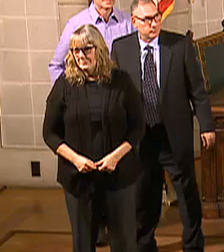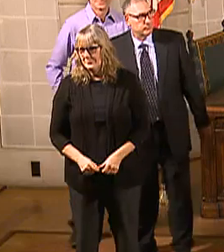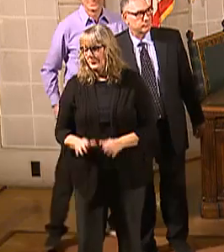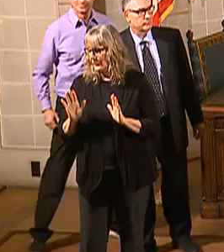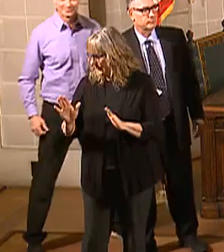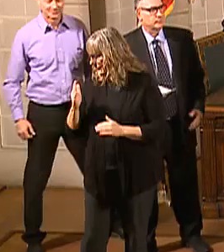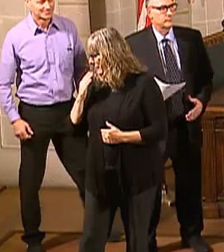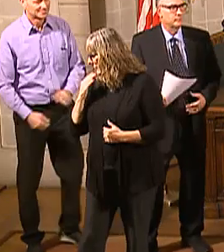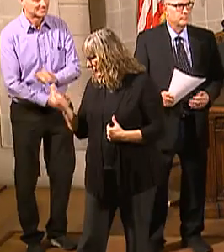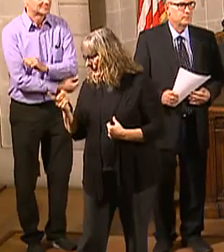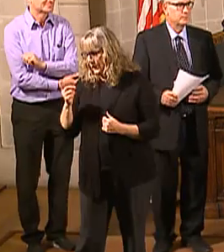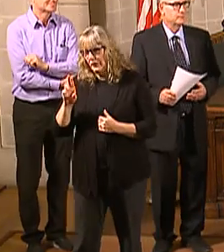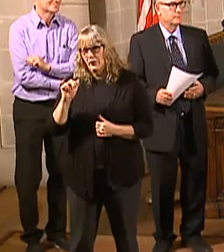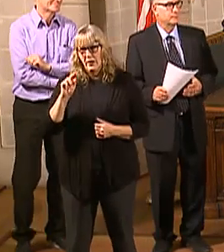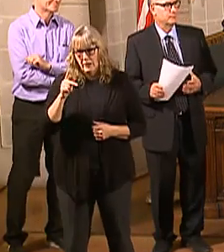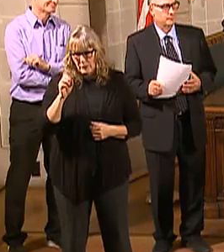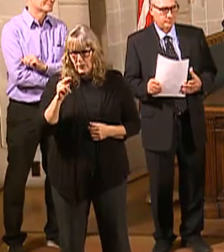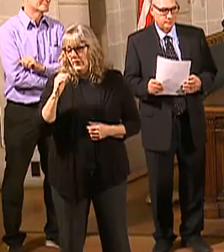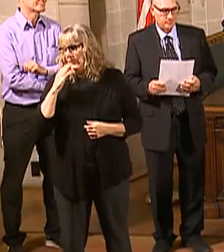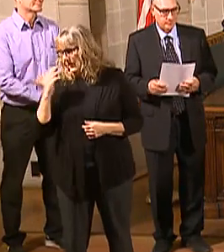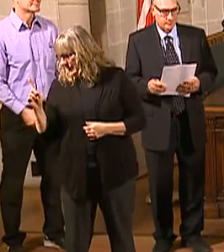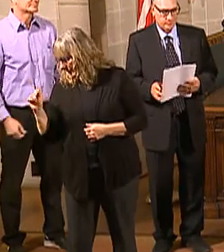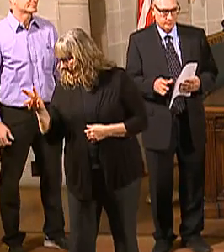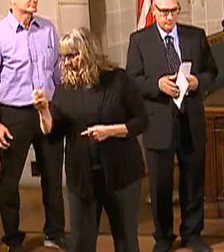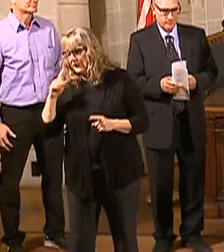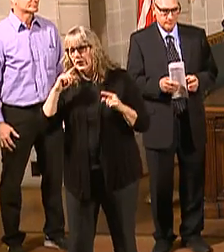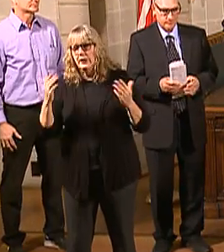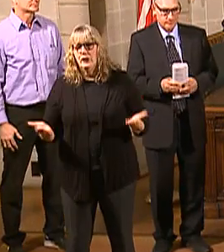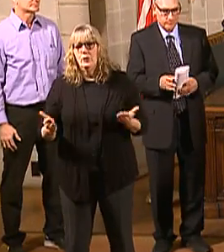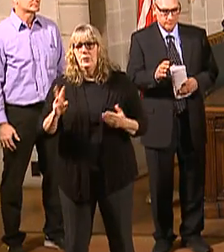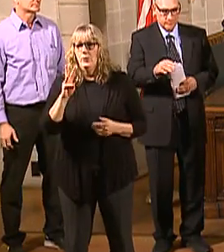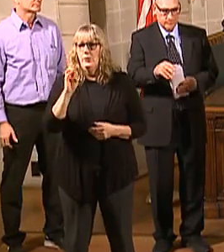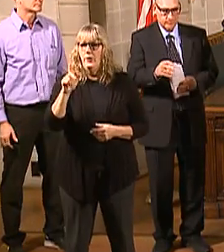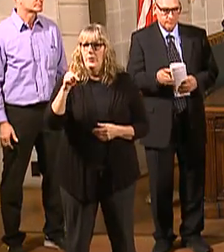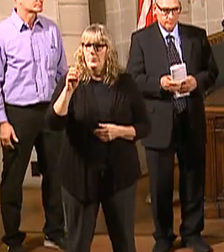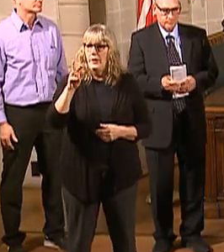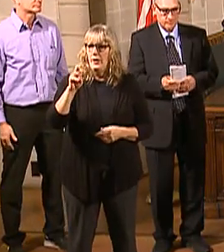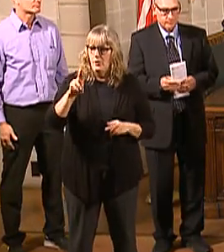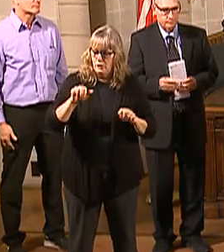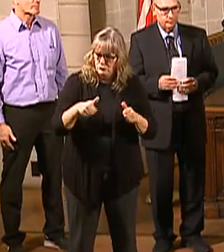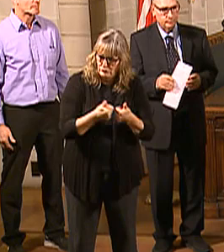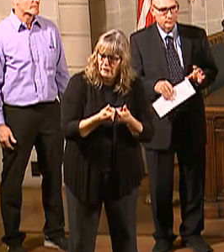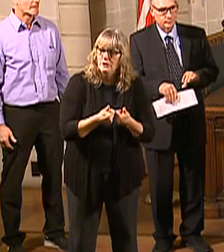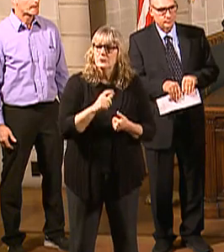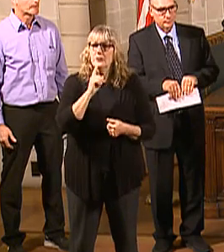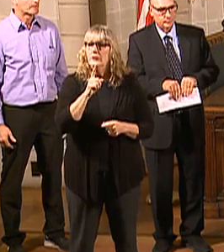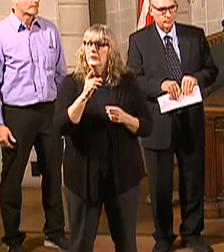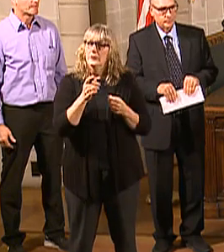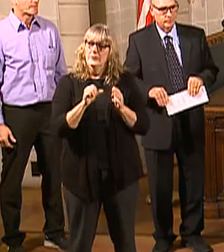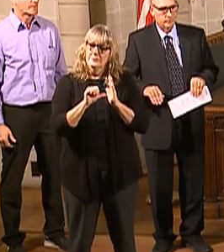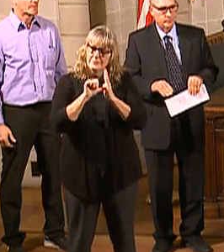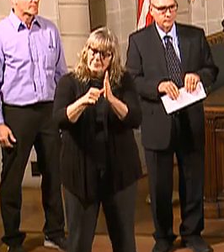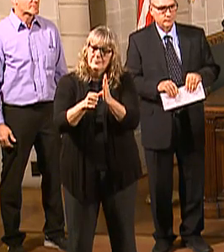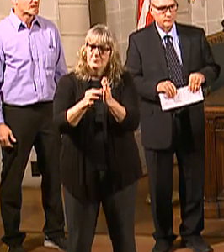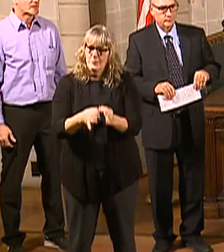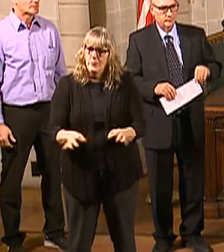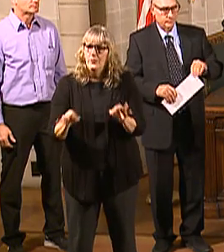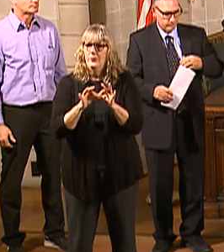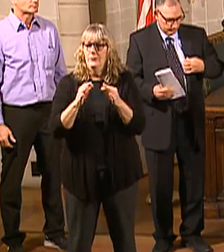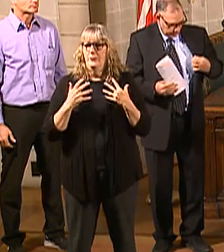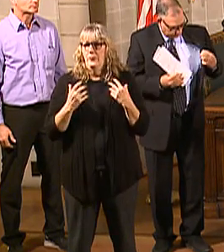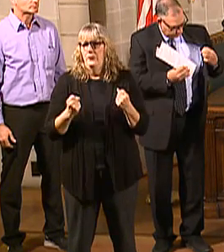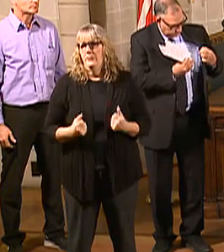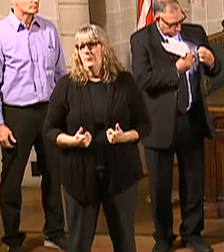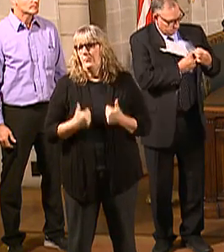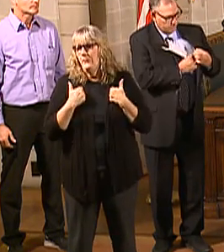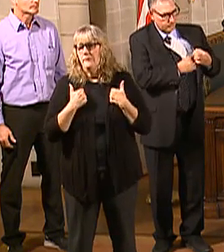Great, thank you very much, Dr. Antone. Thank you, Dave, for being here for the Well Power Challenge. And again, just to emphasize how important it is to live a healthy lifestyle, get